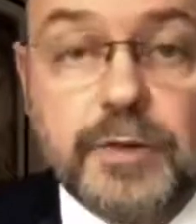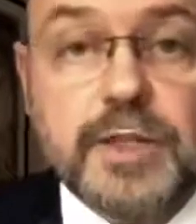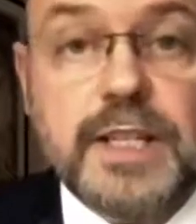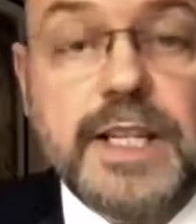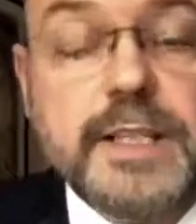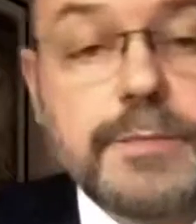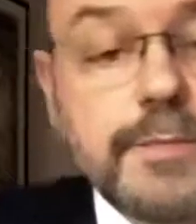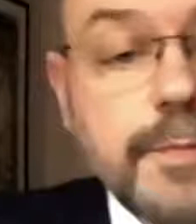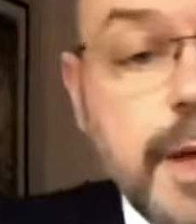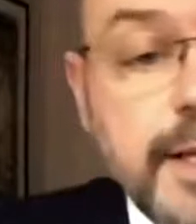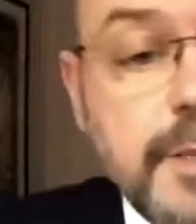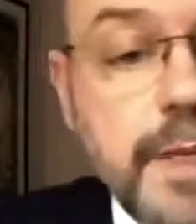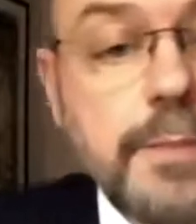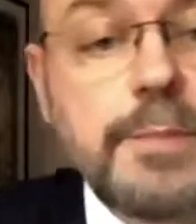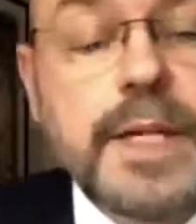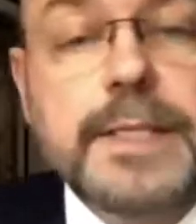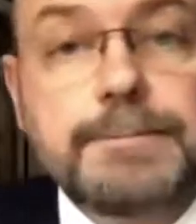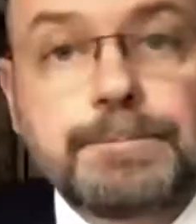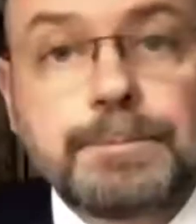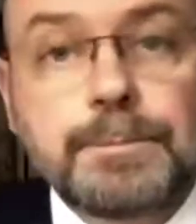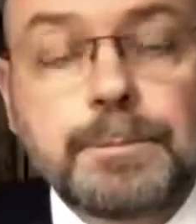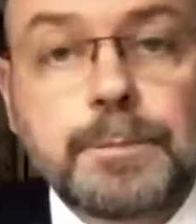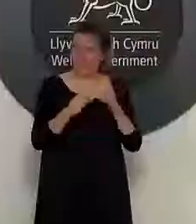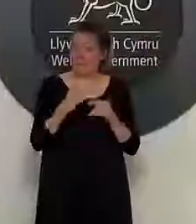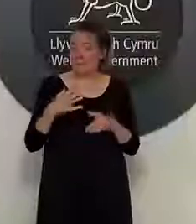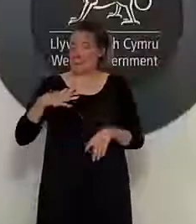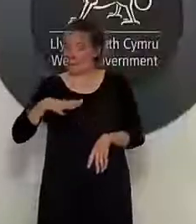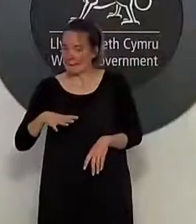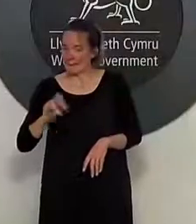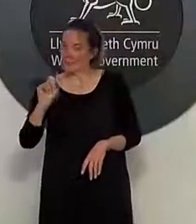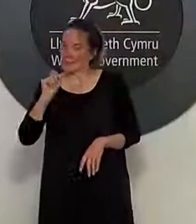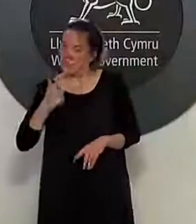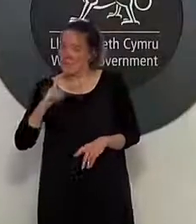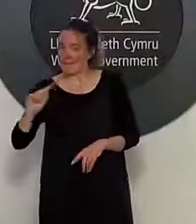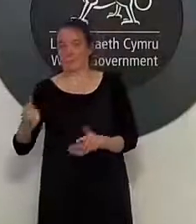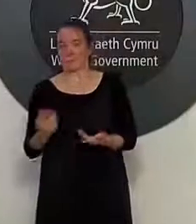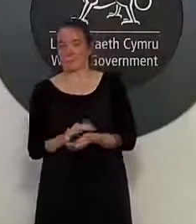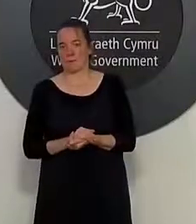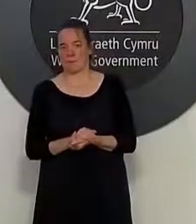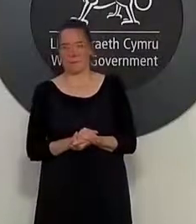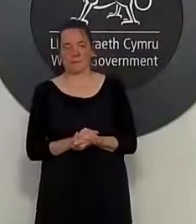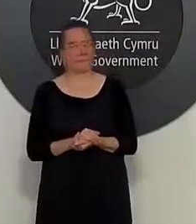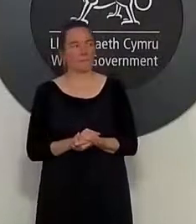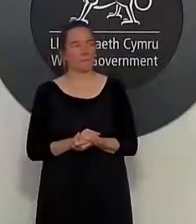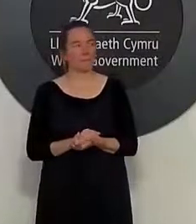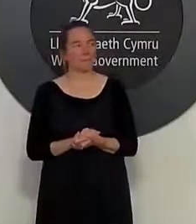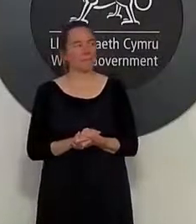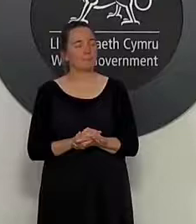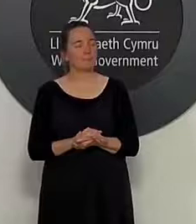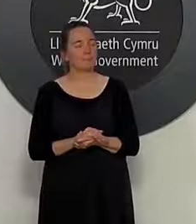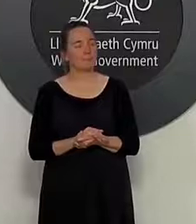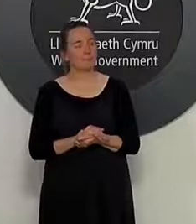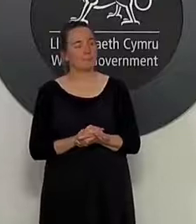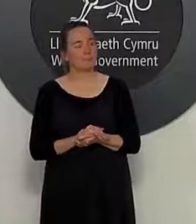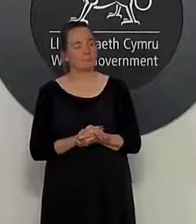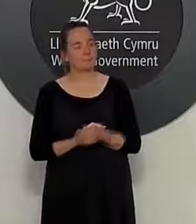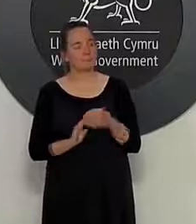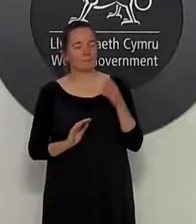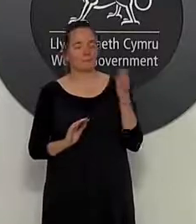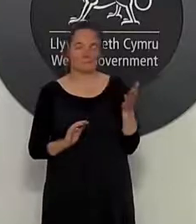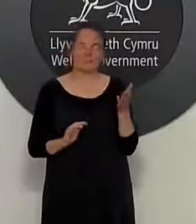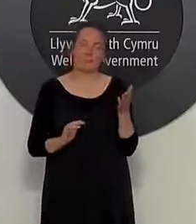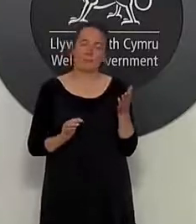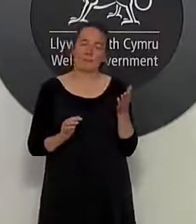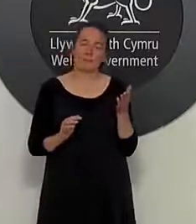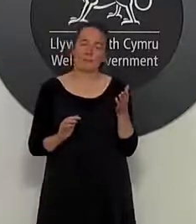12,000 need to be built. Well, that would be to provide a very partial answer. The